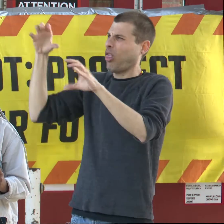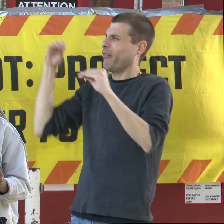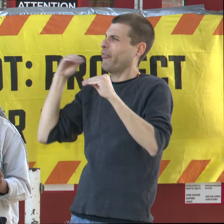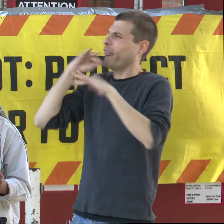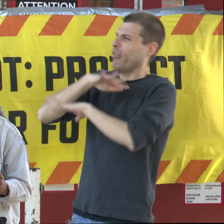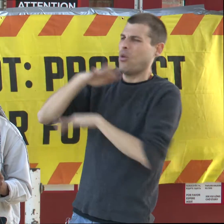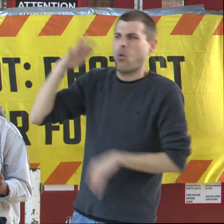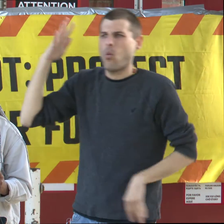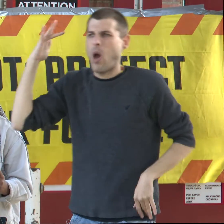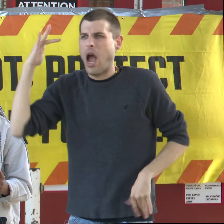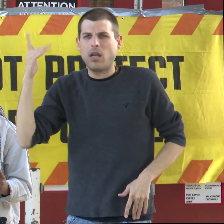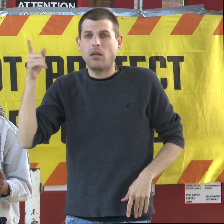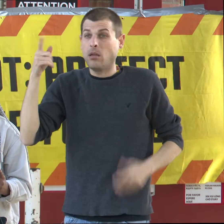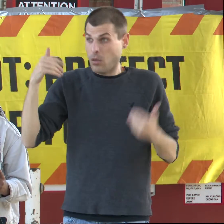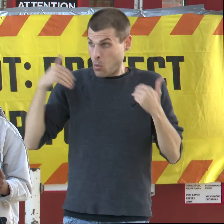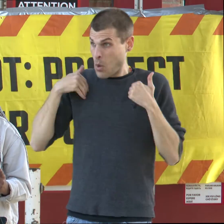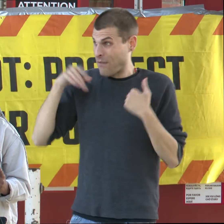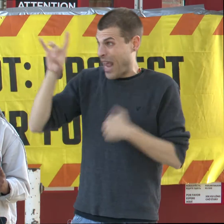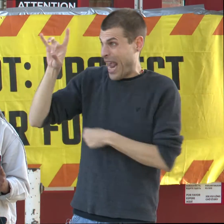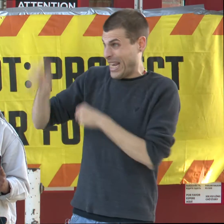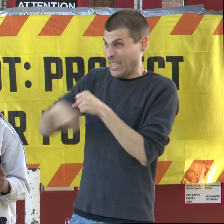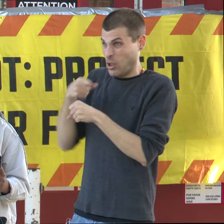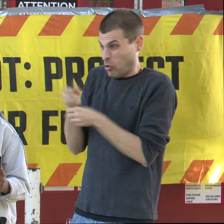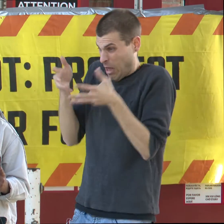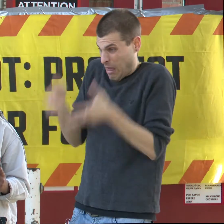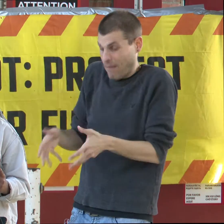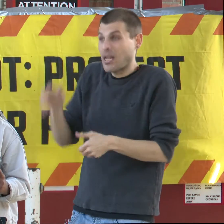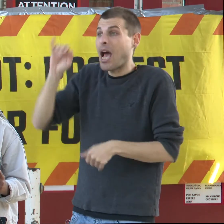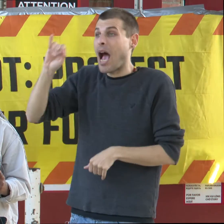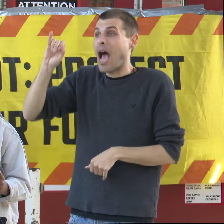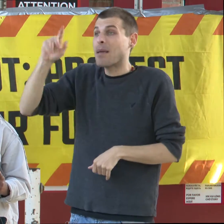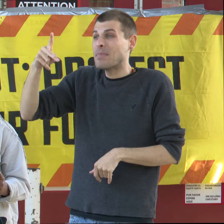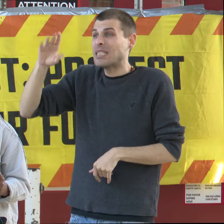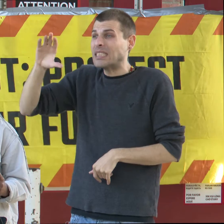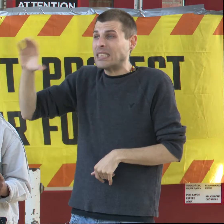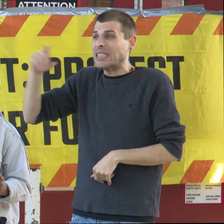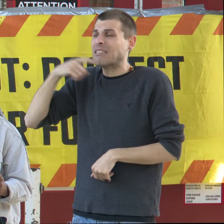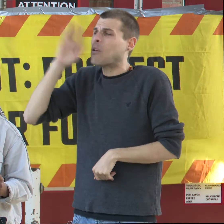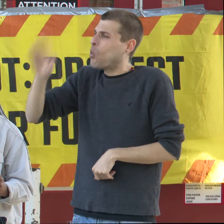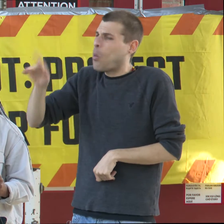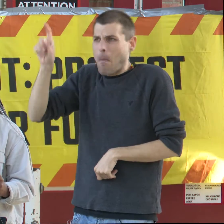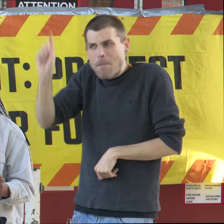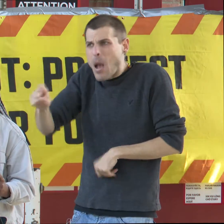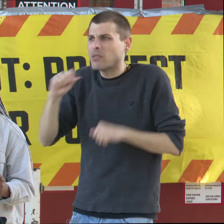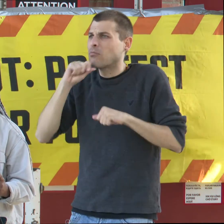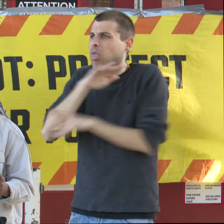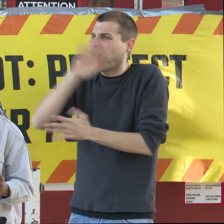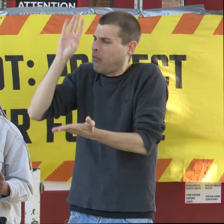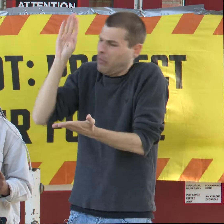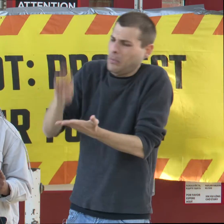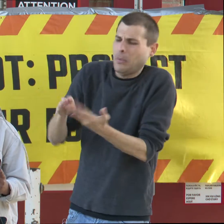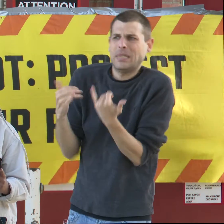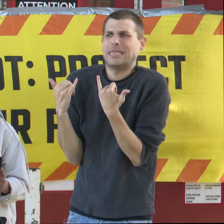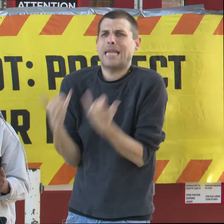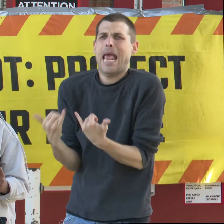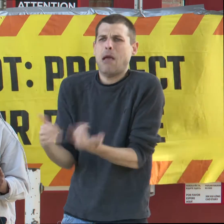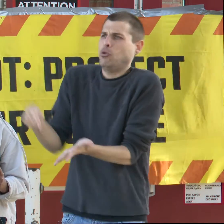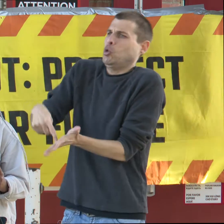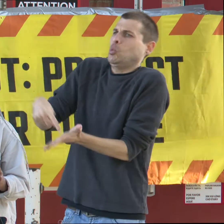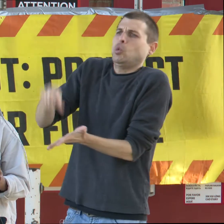only 8.5 years to act on the IPCC report that says we must dramatically reduce carbon emissions by